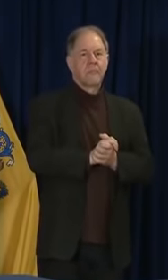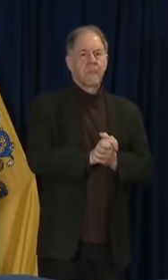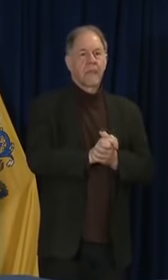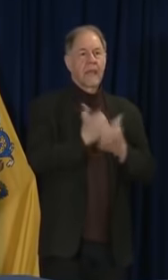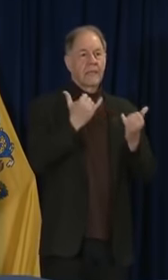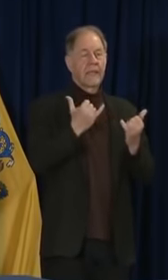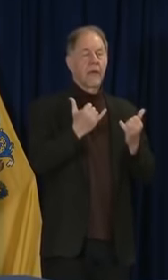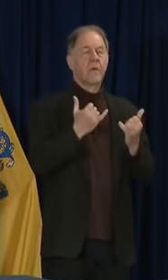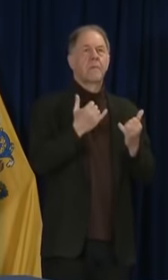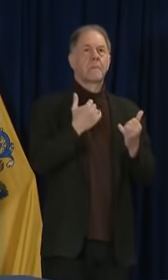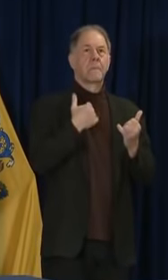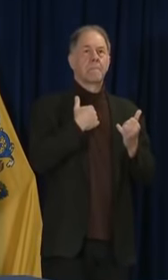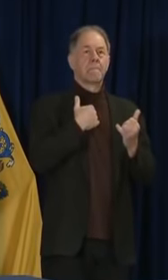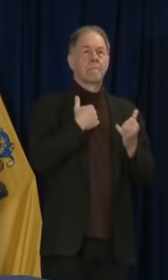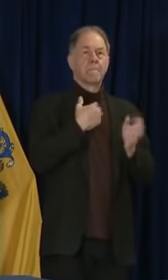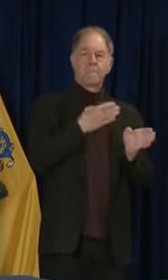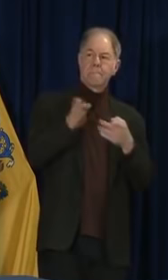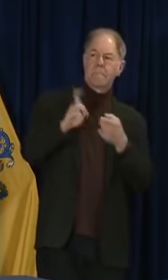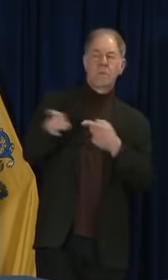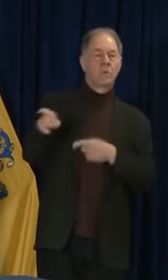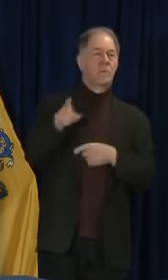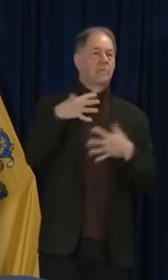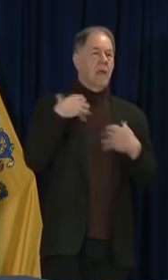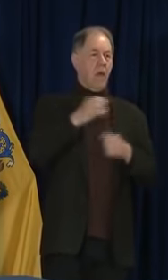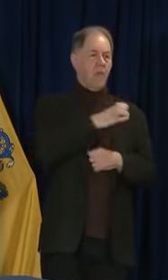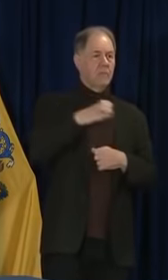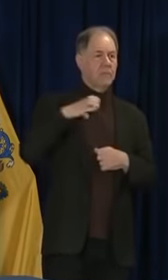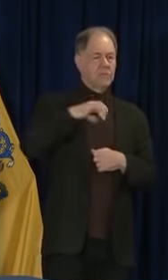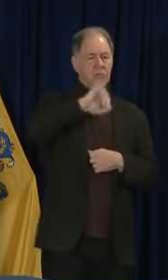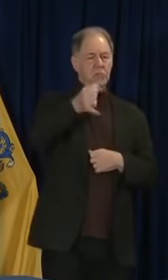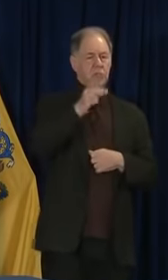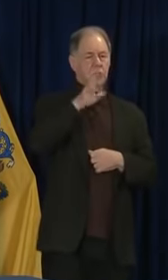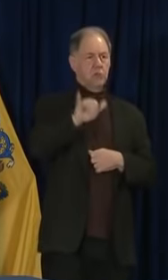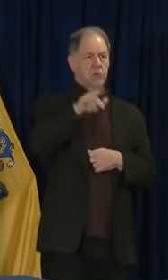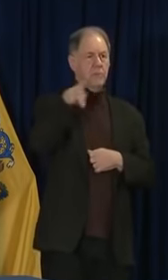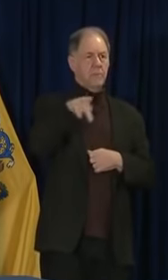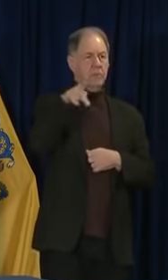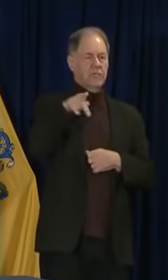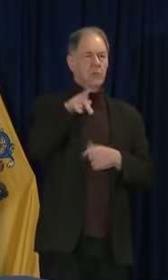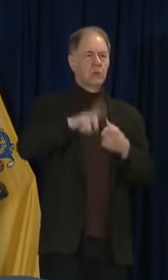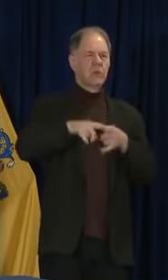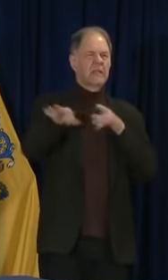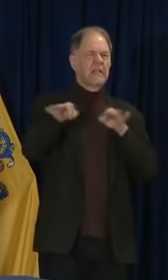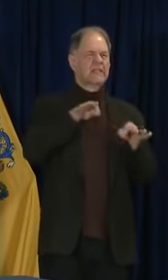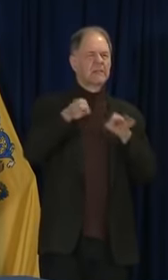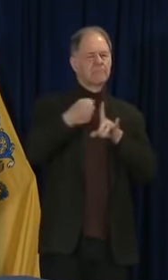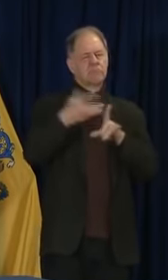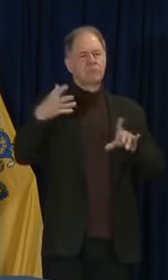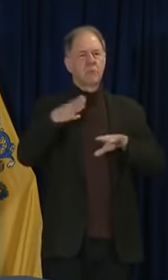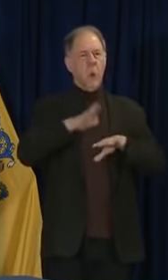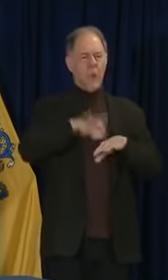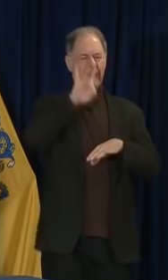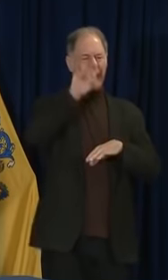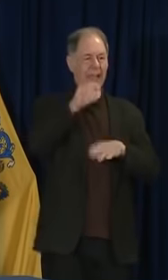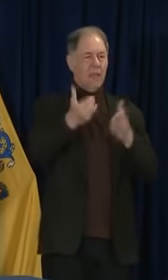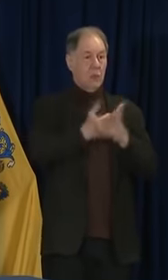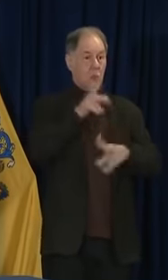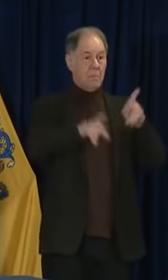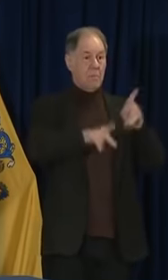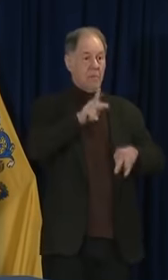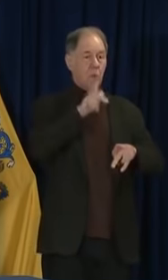turn to our extraordinary Commissioner of Health, Judy Persichilli, obviously to go over some details on the 80 new cases,